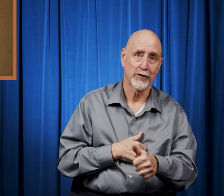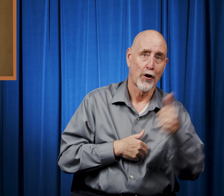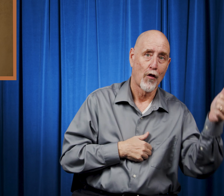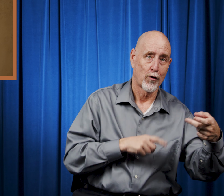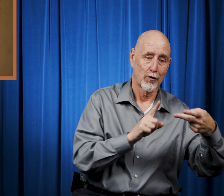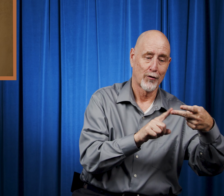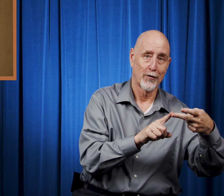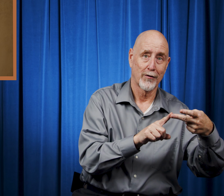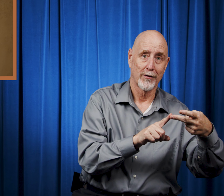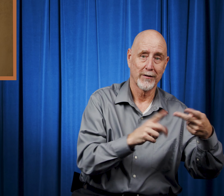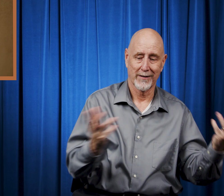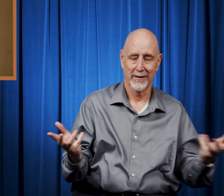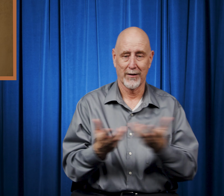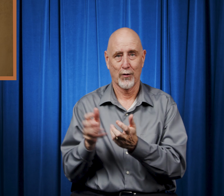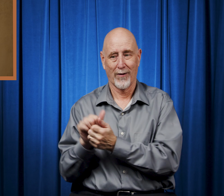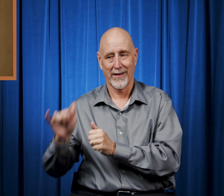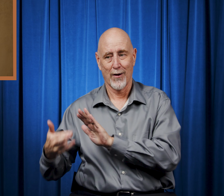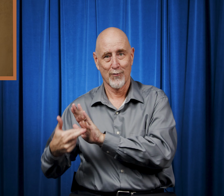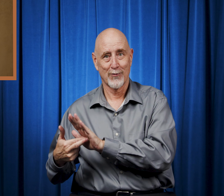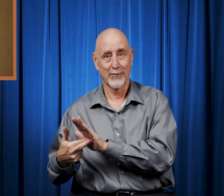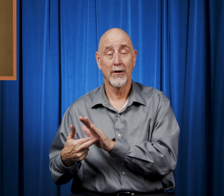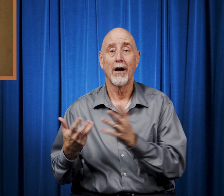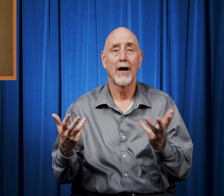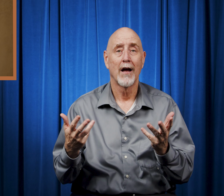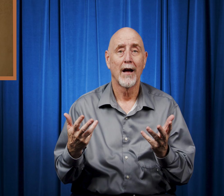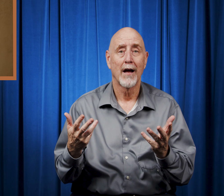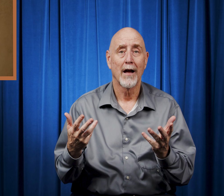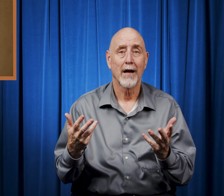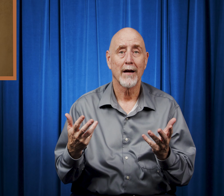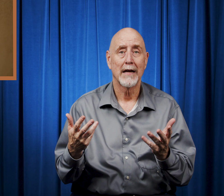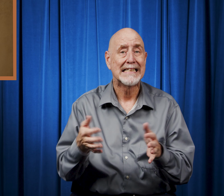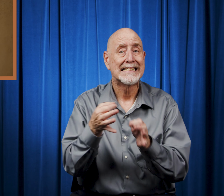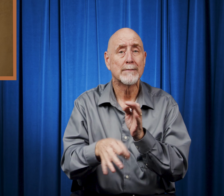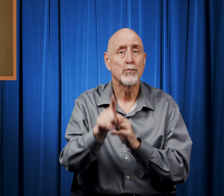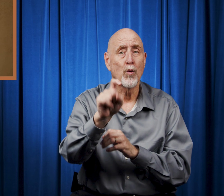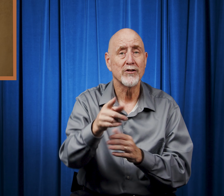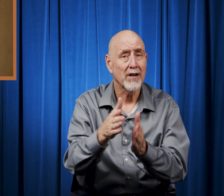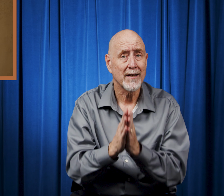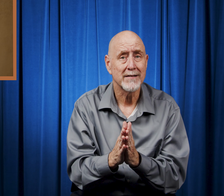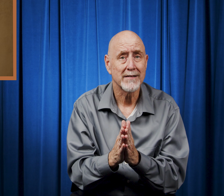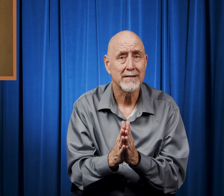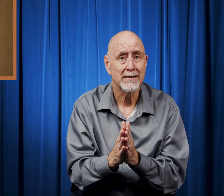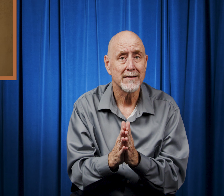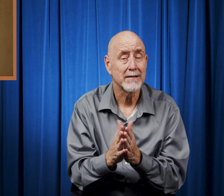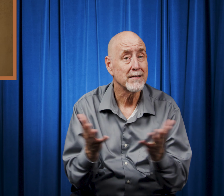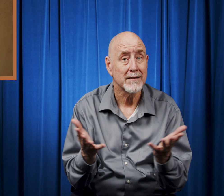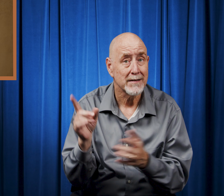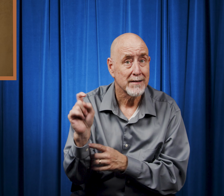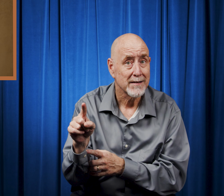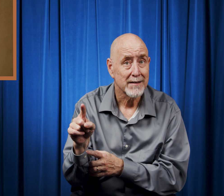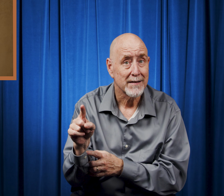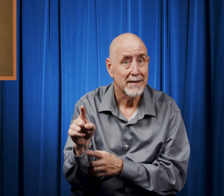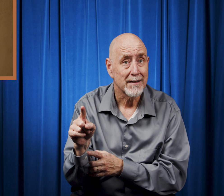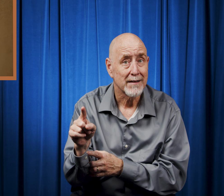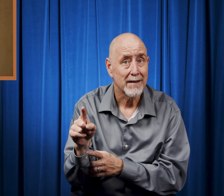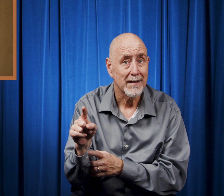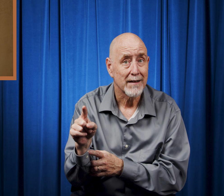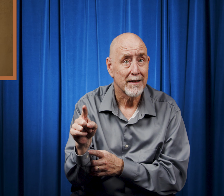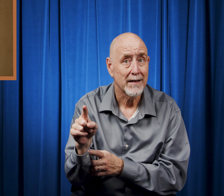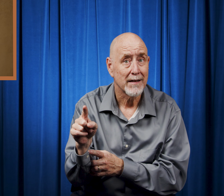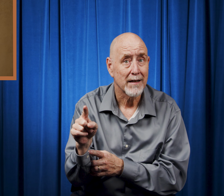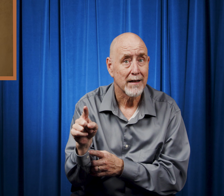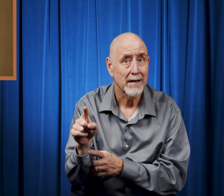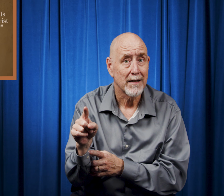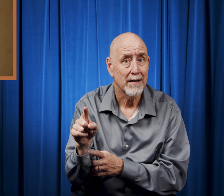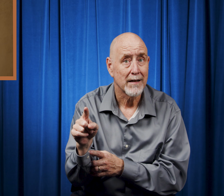useful rule of life that we can use right alongside that one, and it is to ask a very simple question. And the question